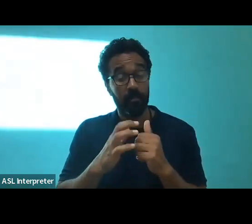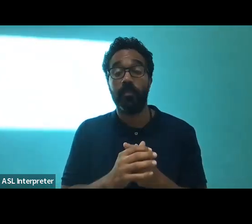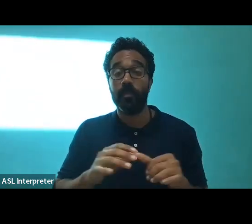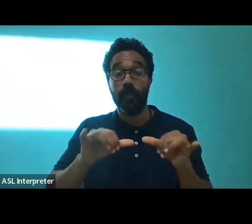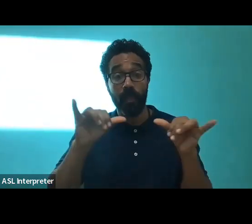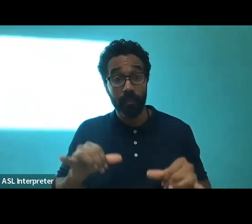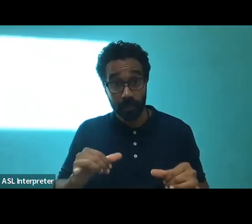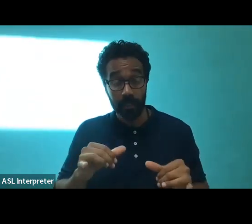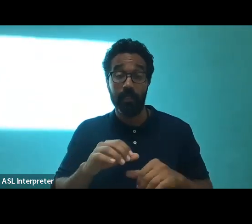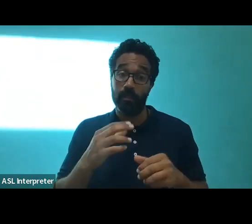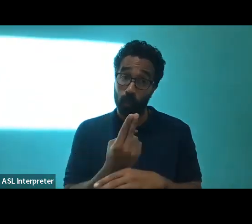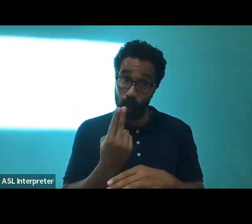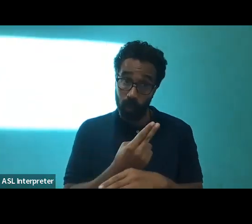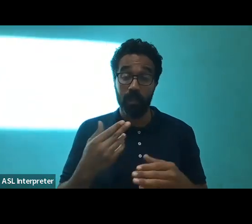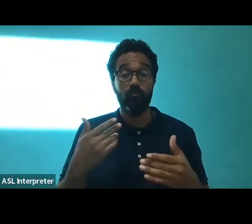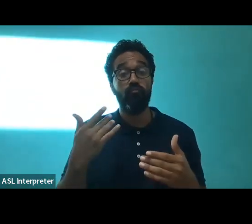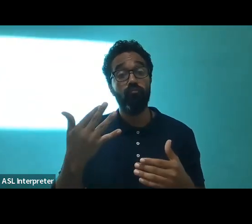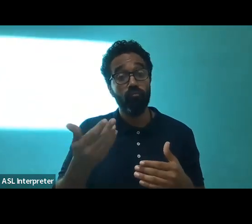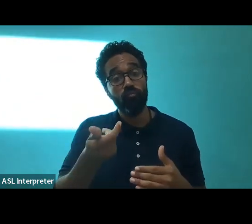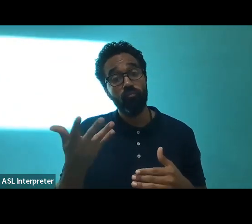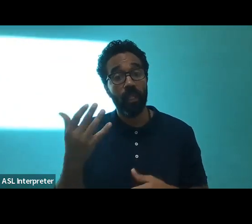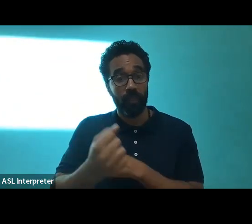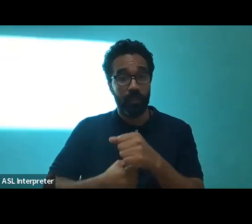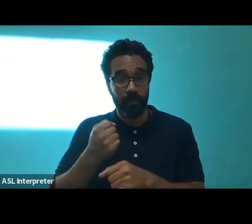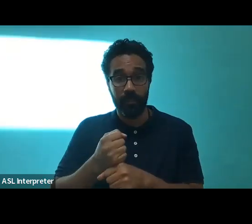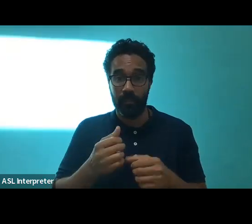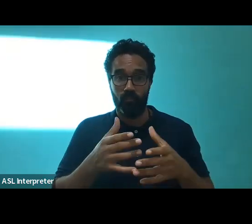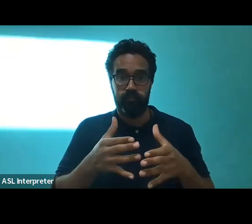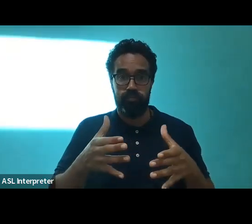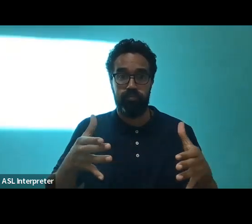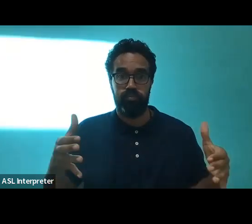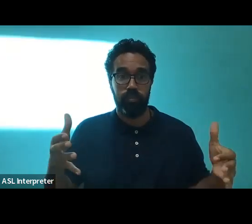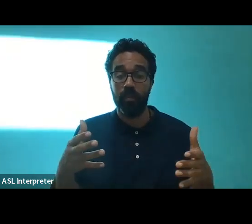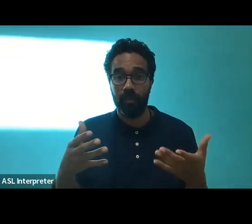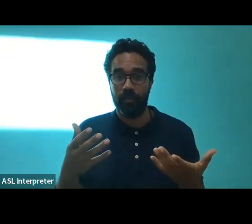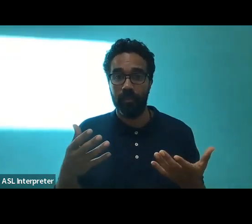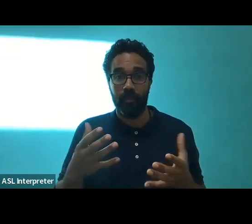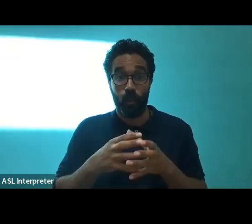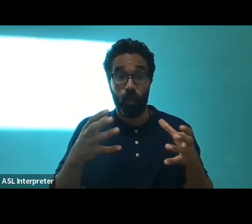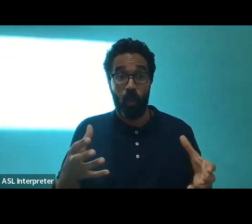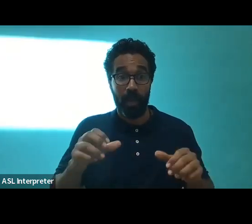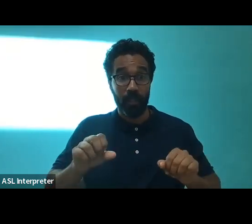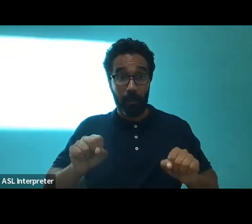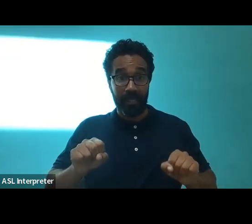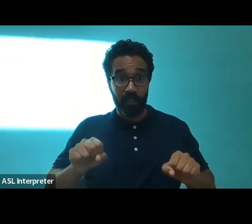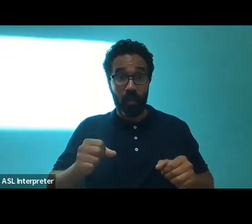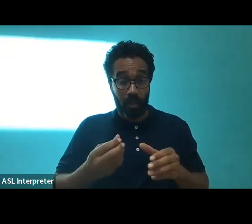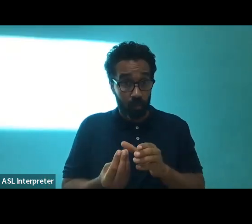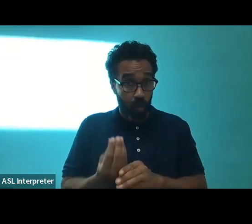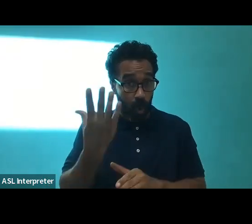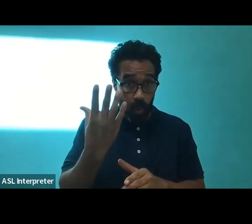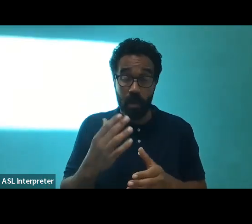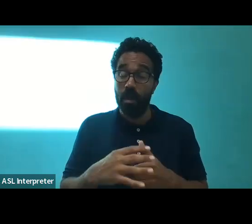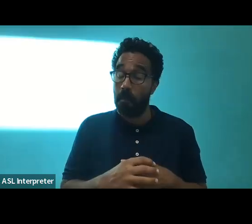for a number of years, and then it started to grow so much, and there was so much potential for it to even grow further,